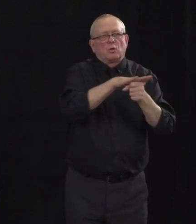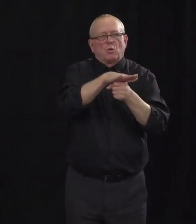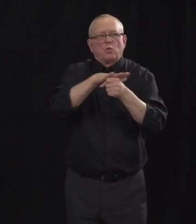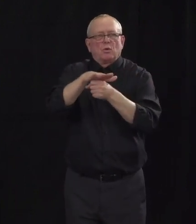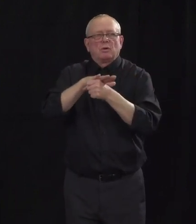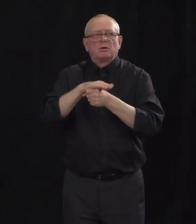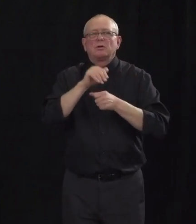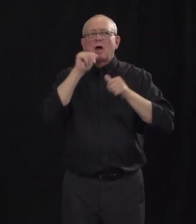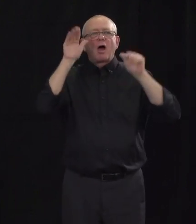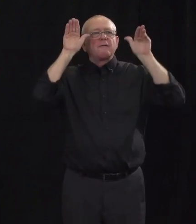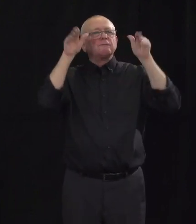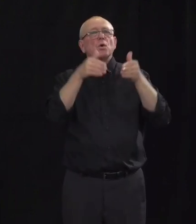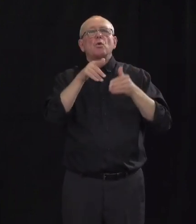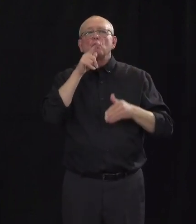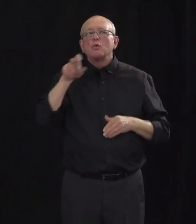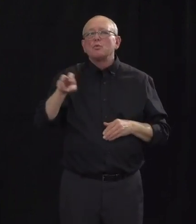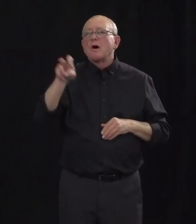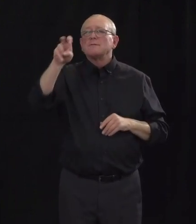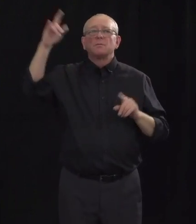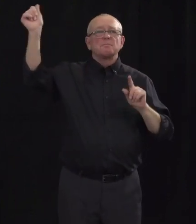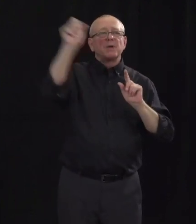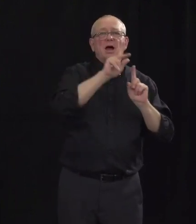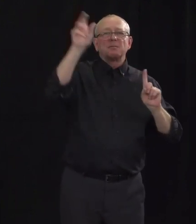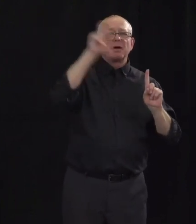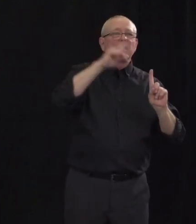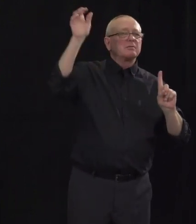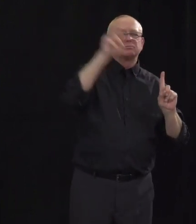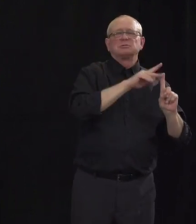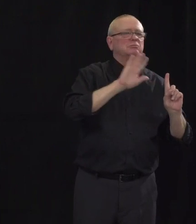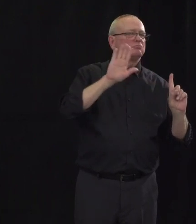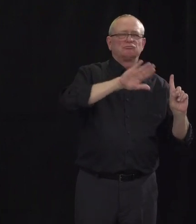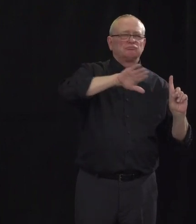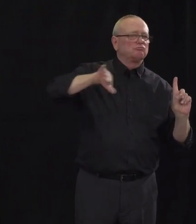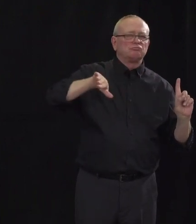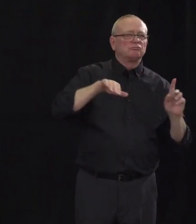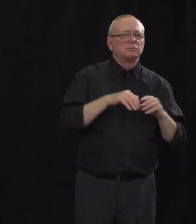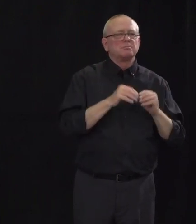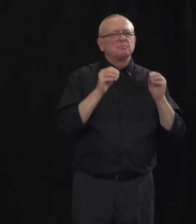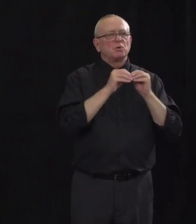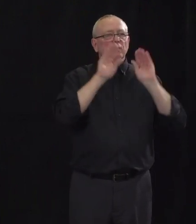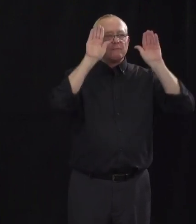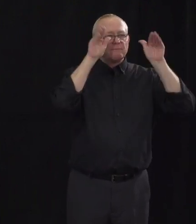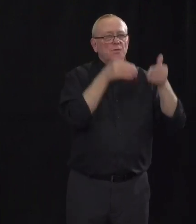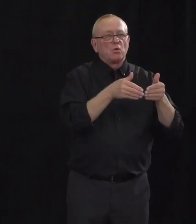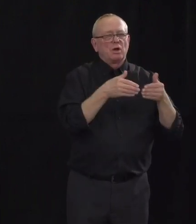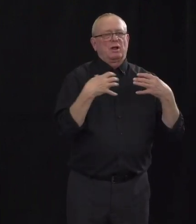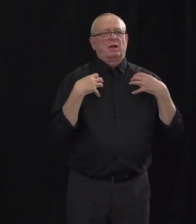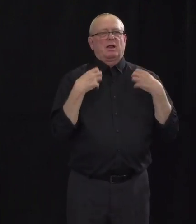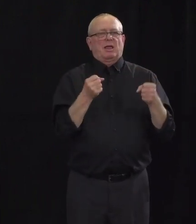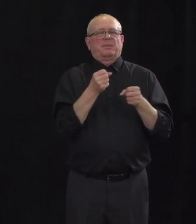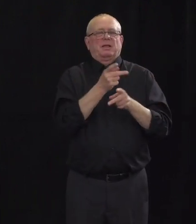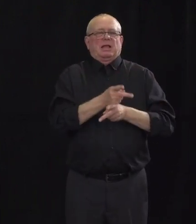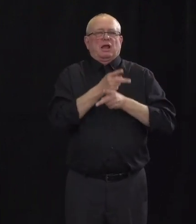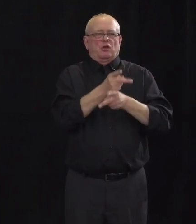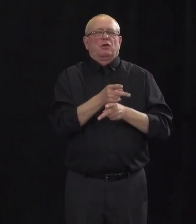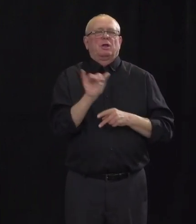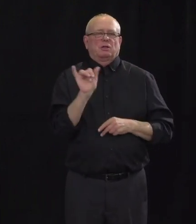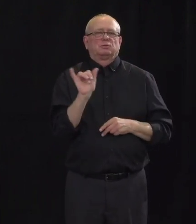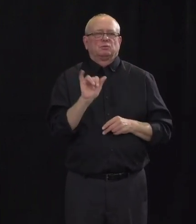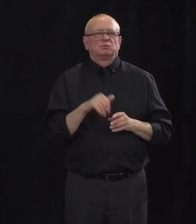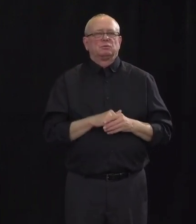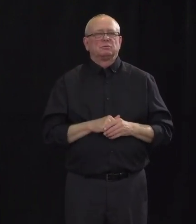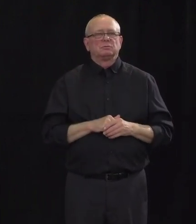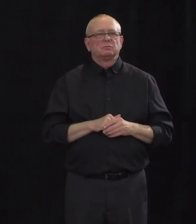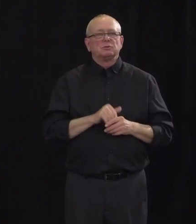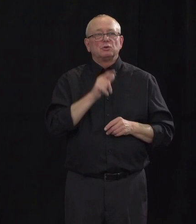returning travelers that we had previously tested, and now again kind of focusing in on that healthcare component, as well as anyone who's